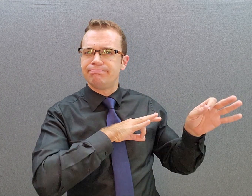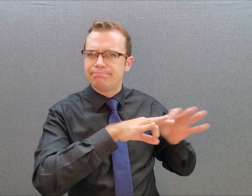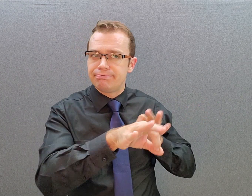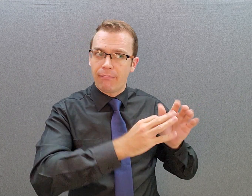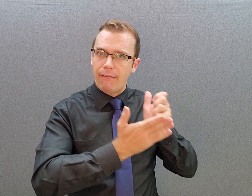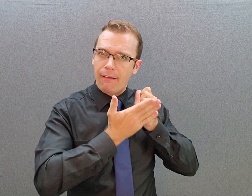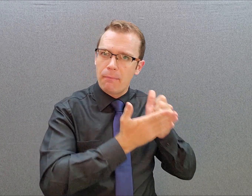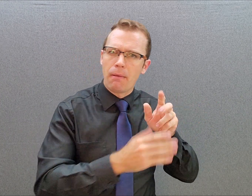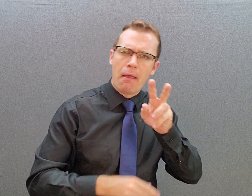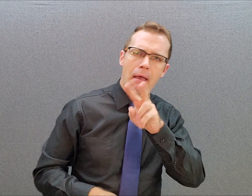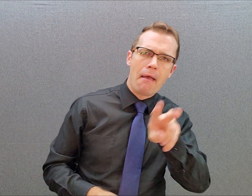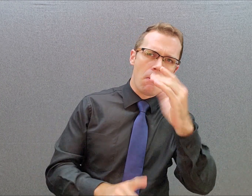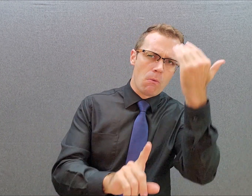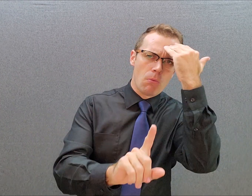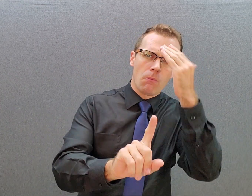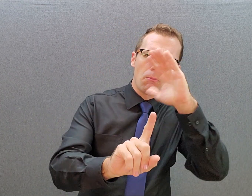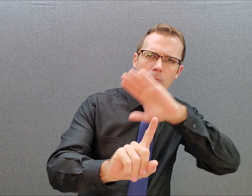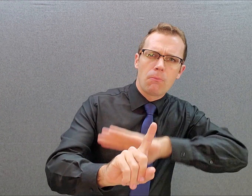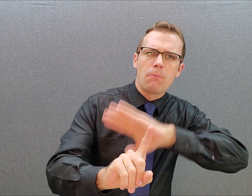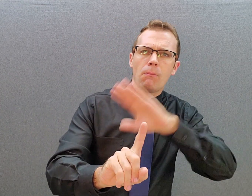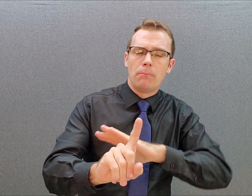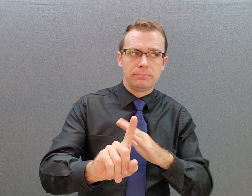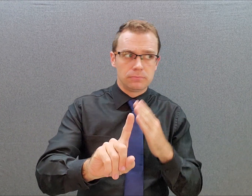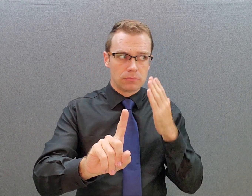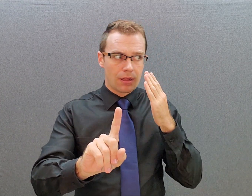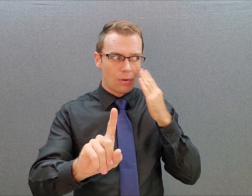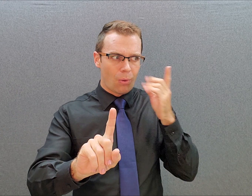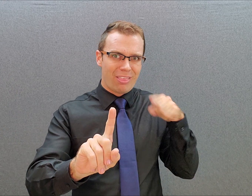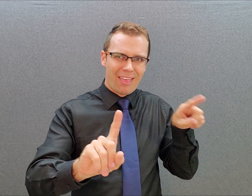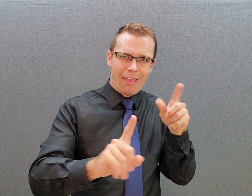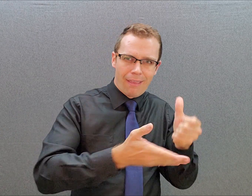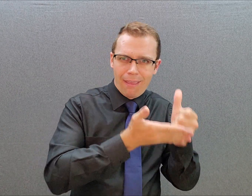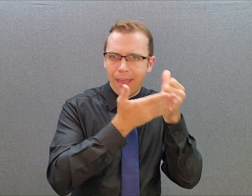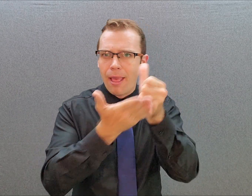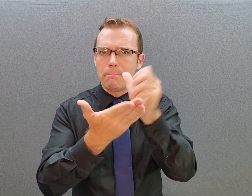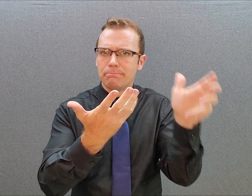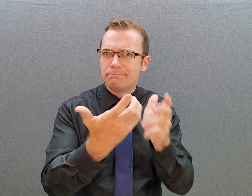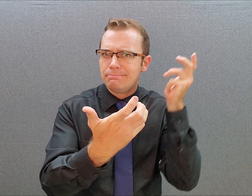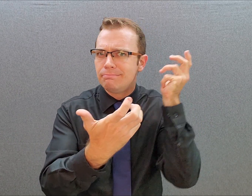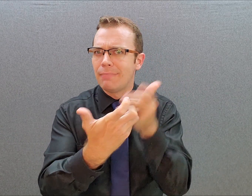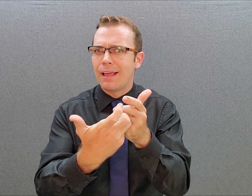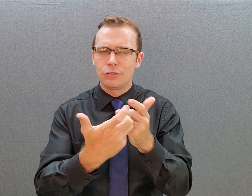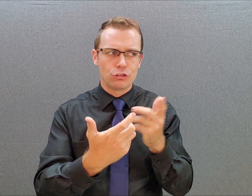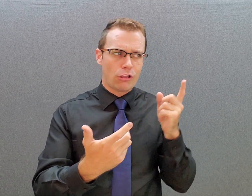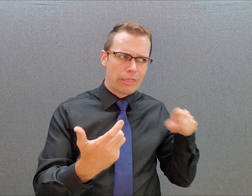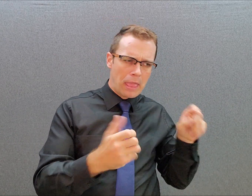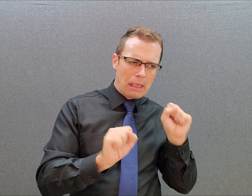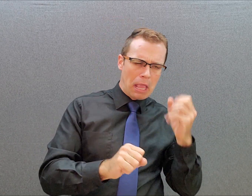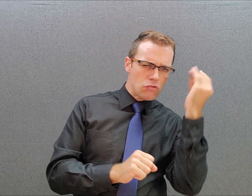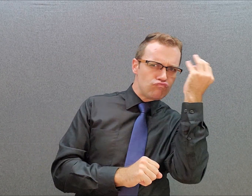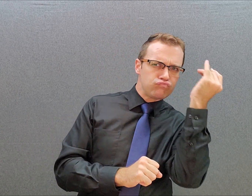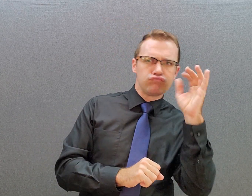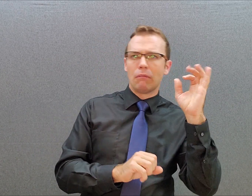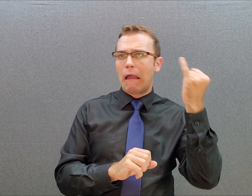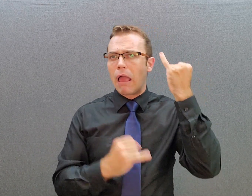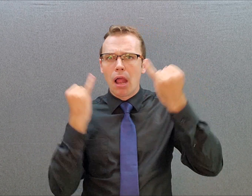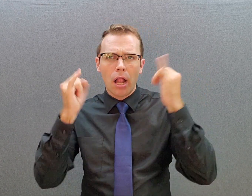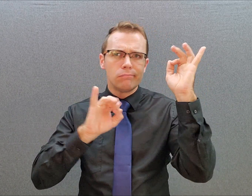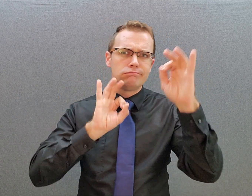your network members learn the best ways to assist you and offer additional ideas for you to think about. Give